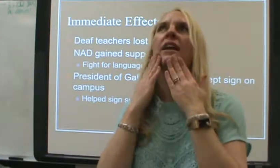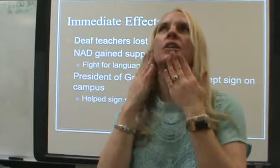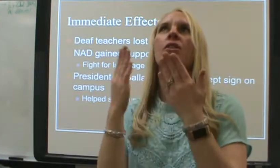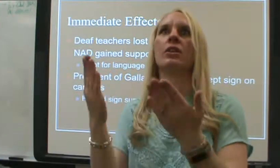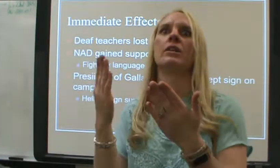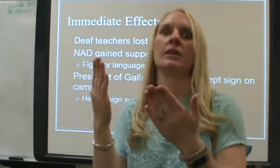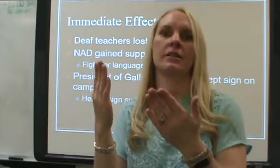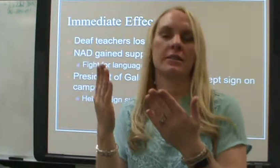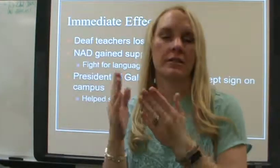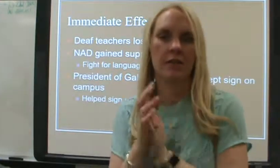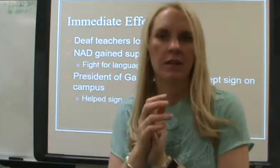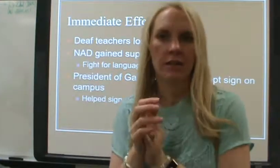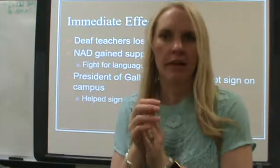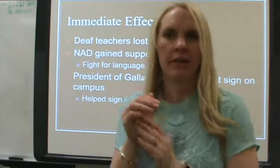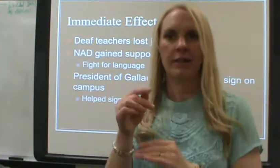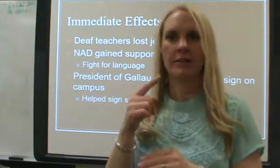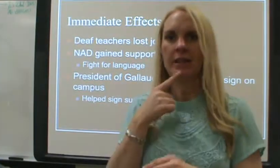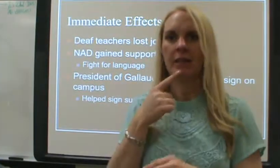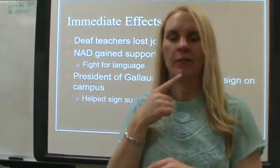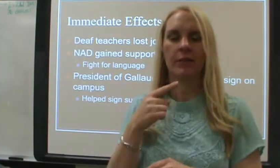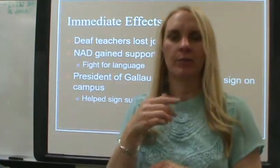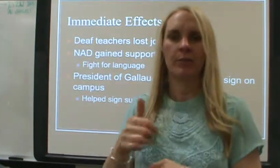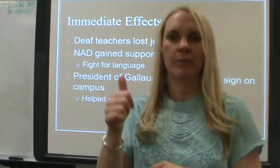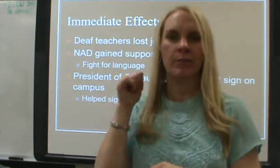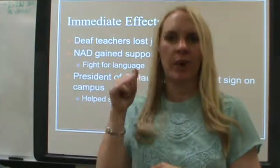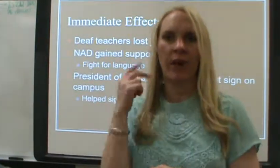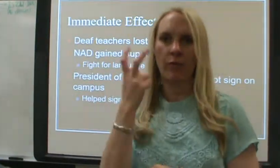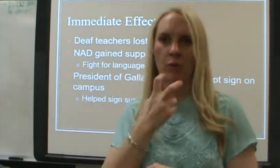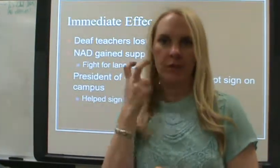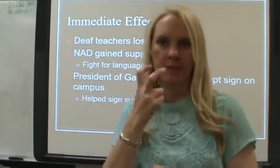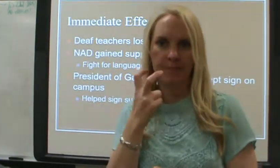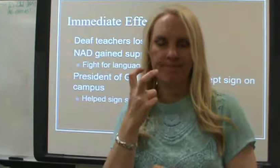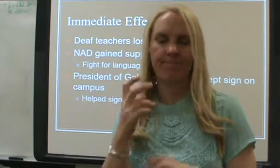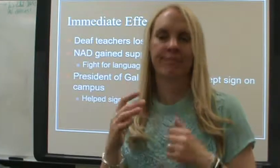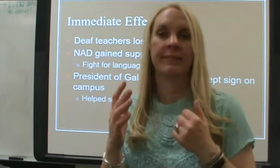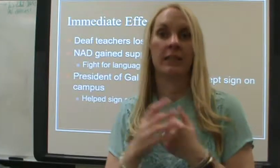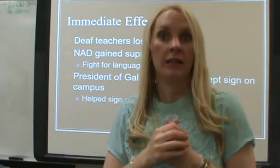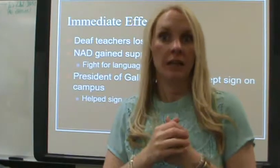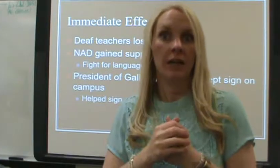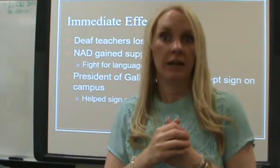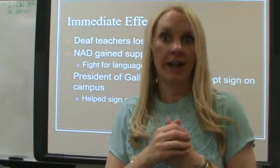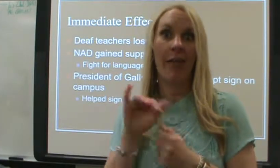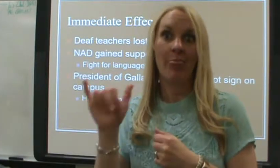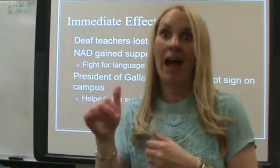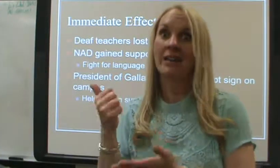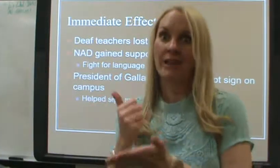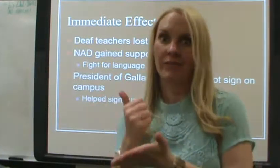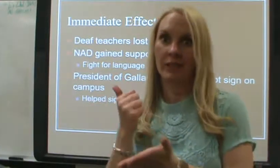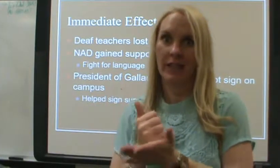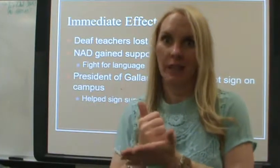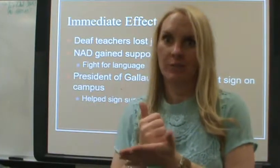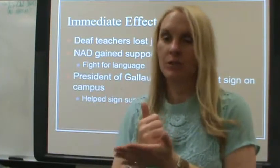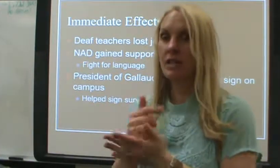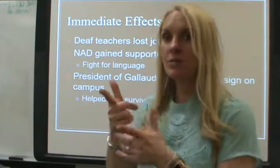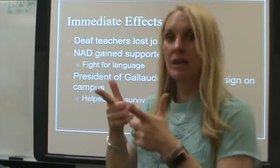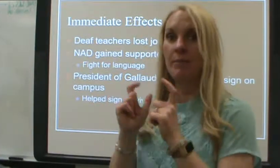Thank goodness, right? He said that we would not have oralism. All right, that definitely helped. So these were